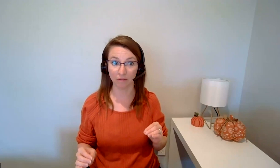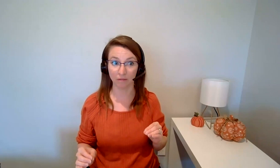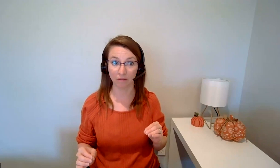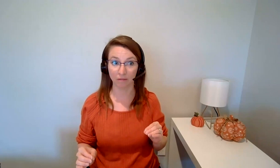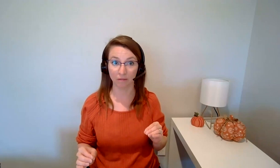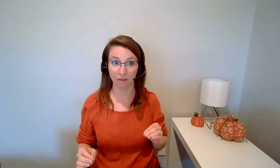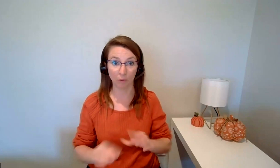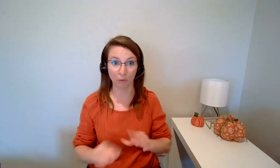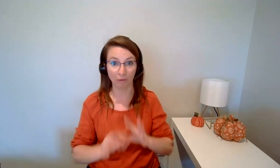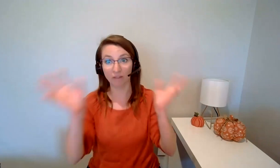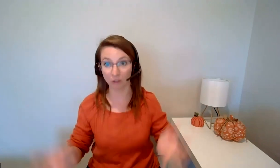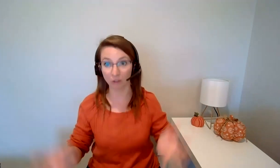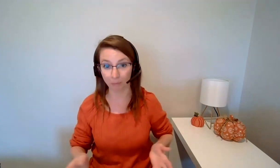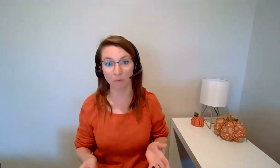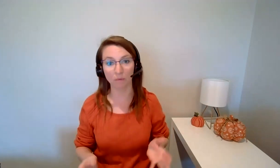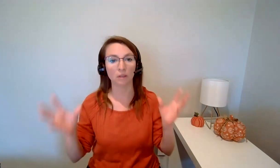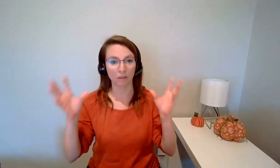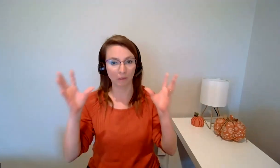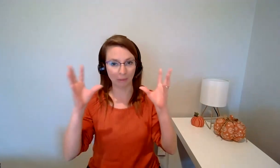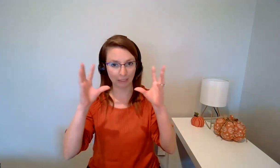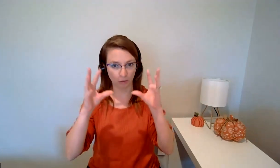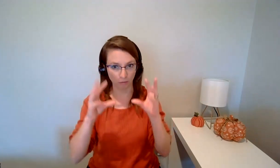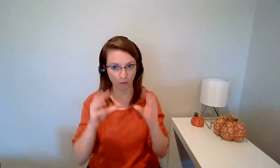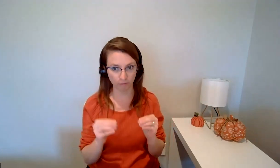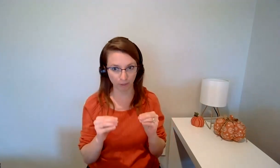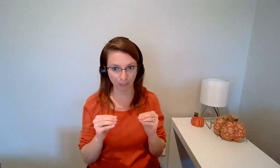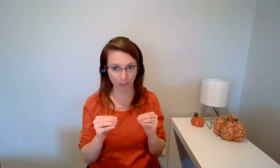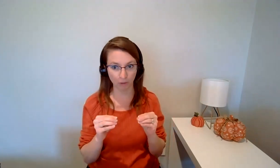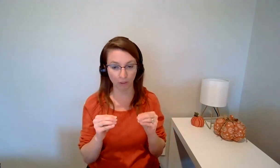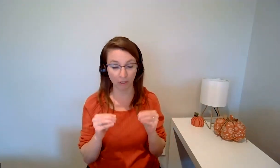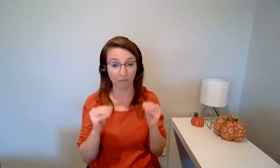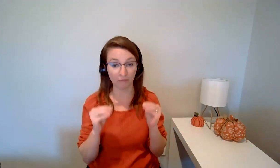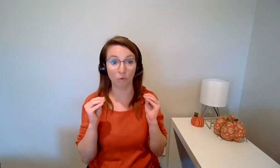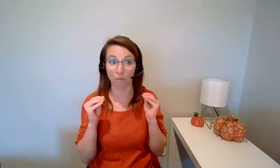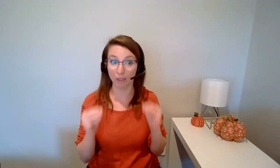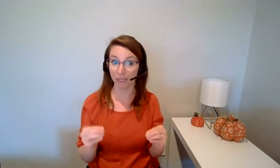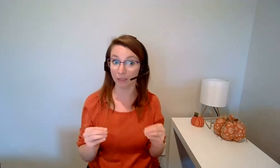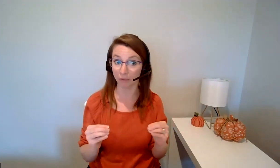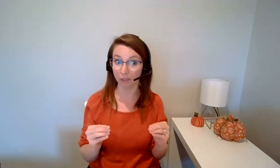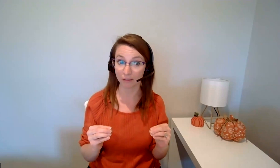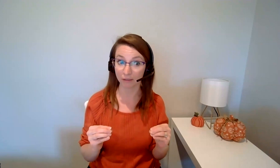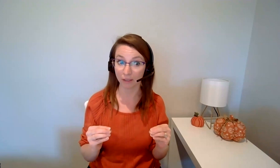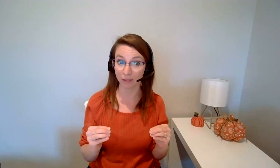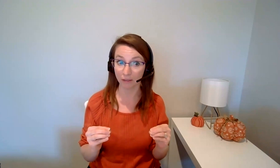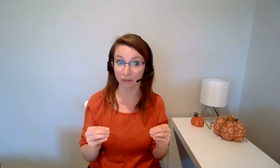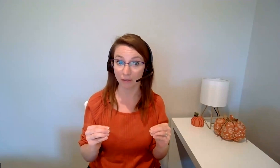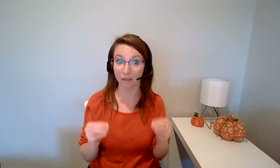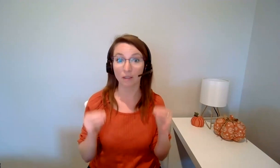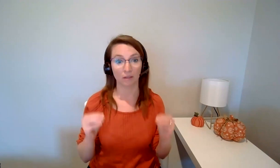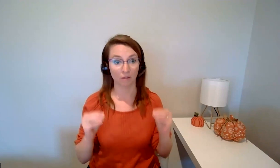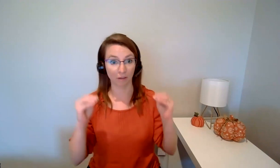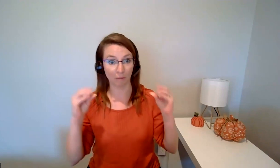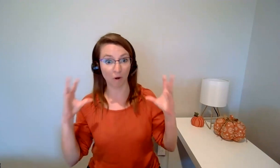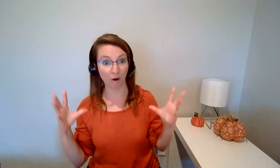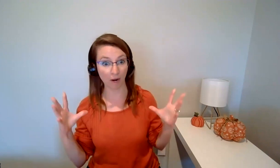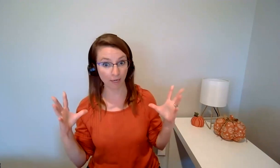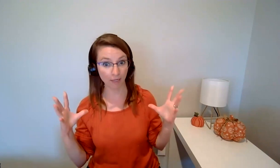signing, in front of other people, go ahead and turn off your camera. If you don't mind practicing, turn them